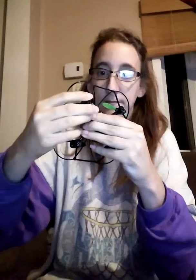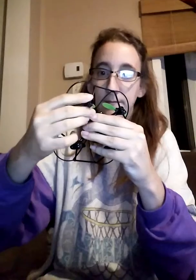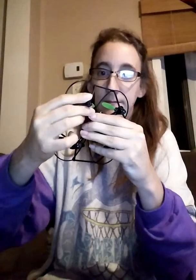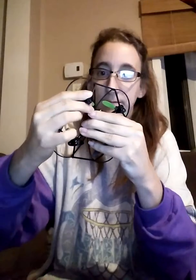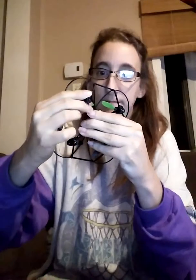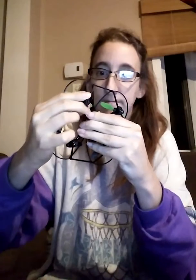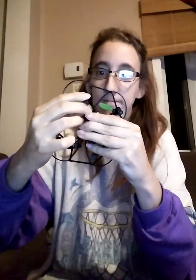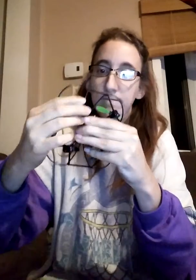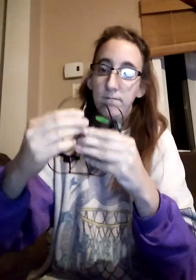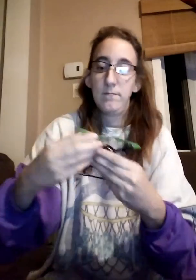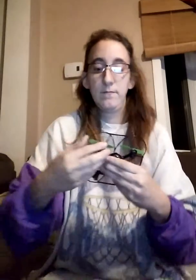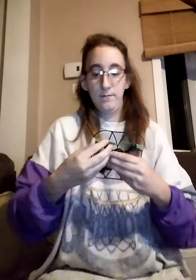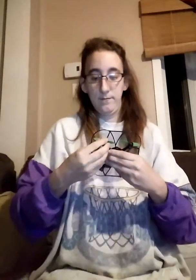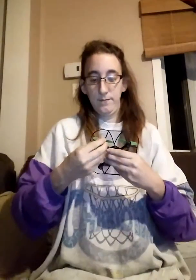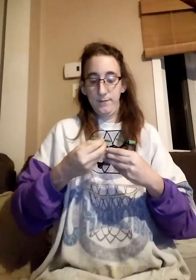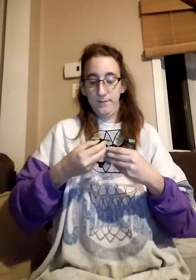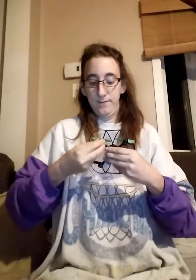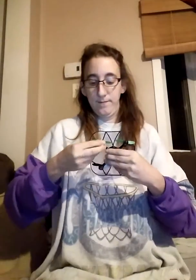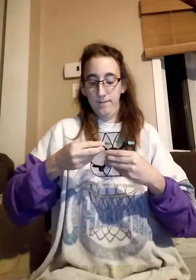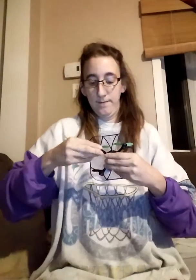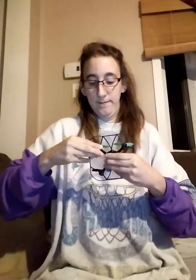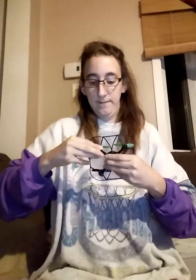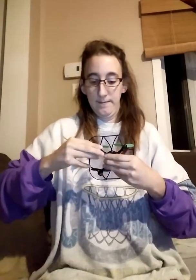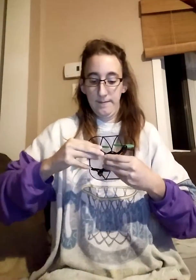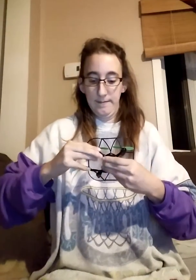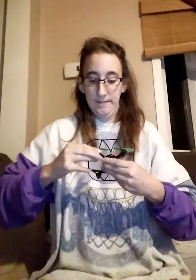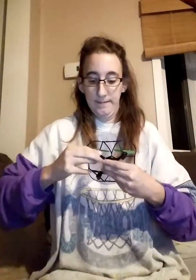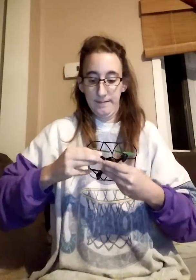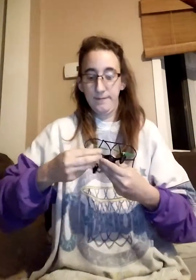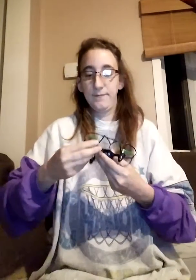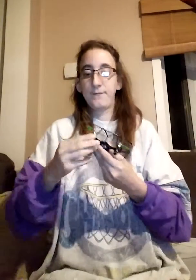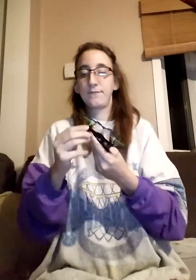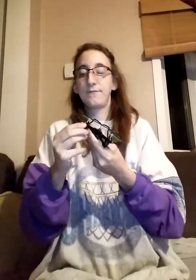What are you doing? Are you trying to find my G-spot? Just stick it in. I've never done this before. Stick it in. Go.